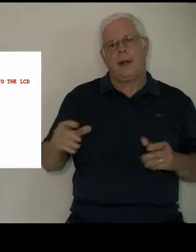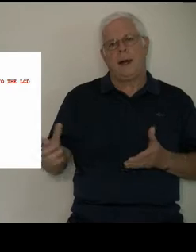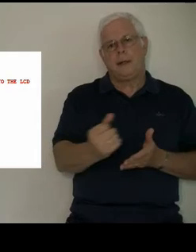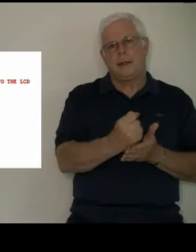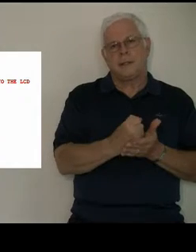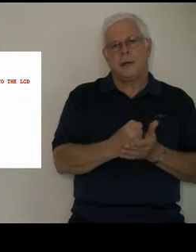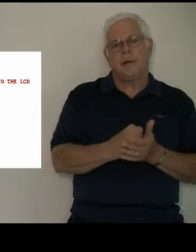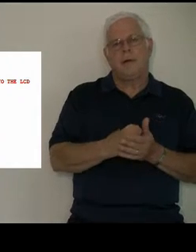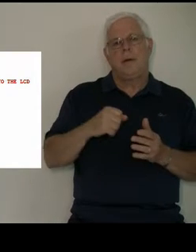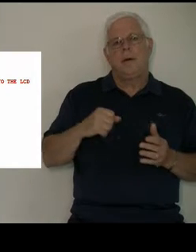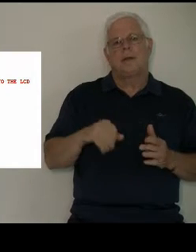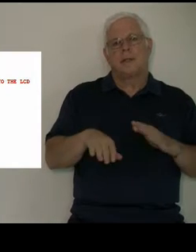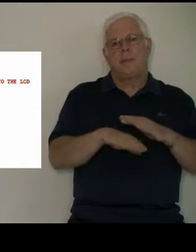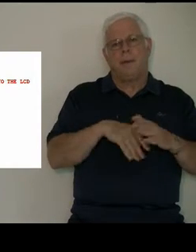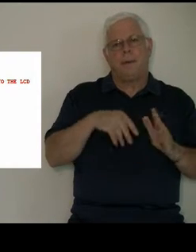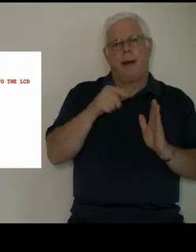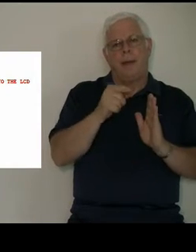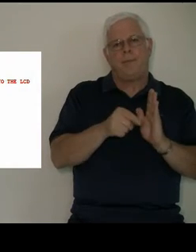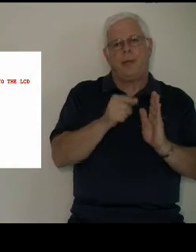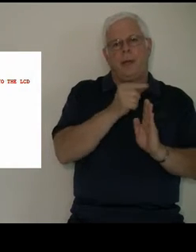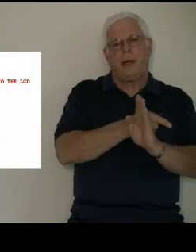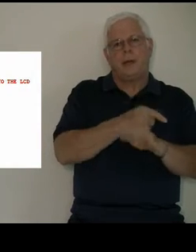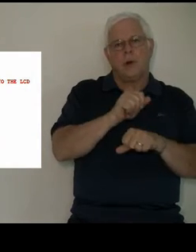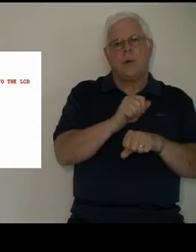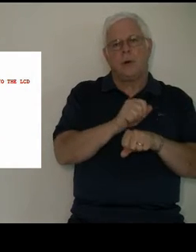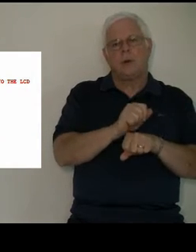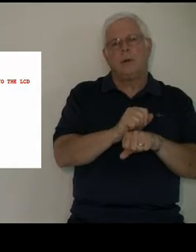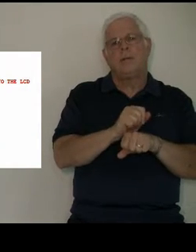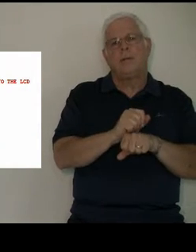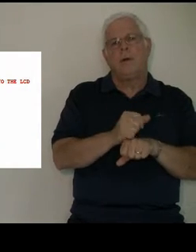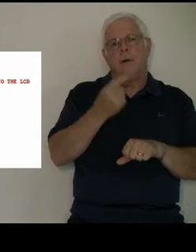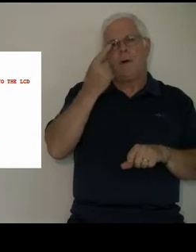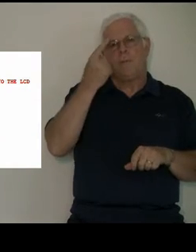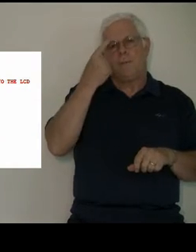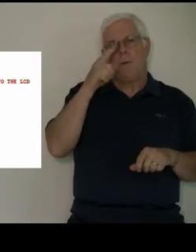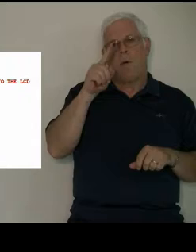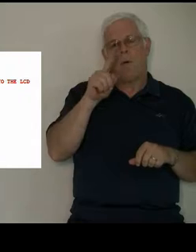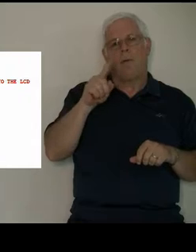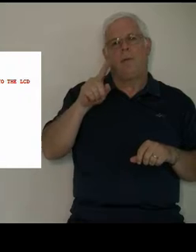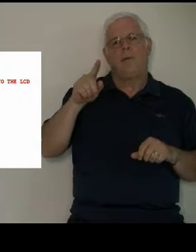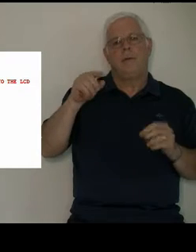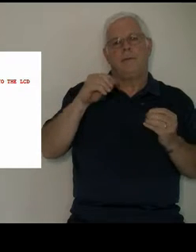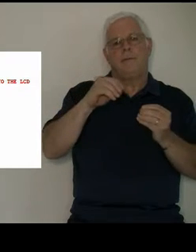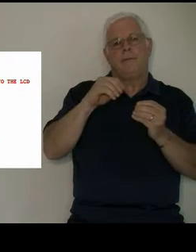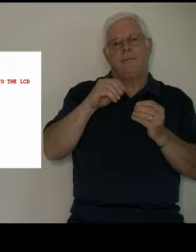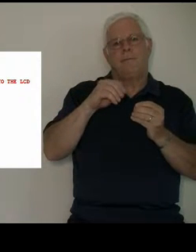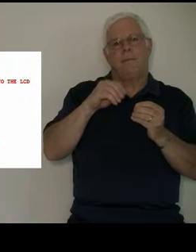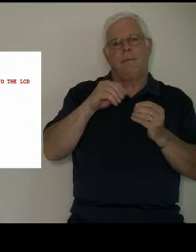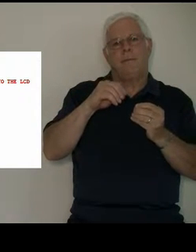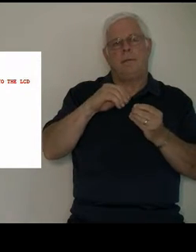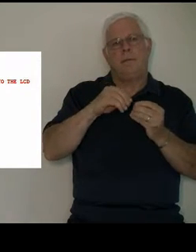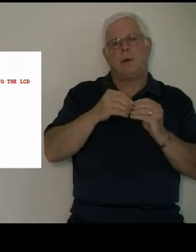got this subprogram, it worked for the number